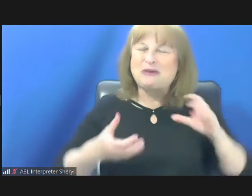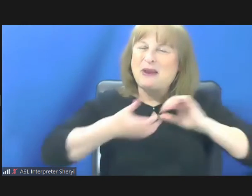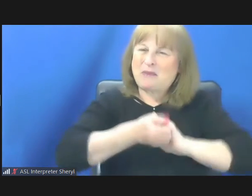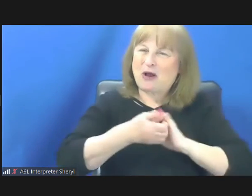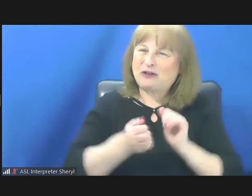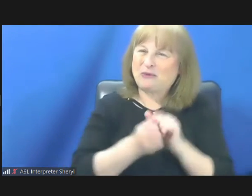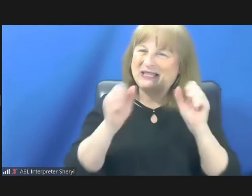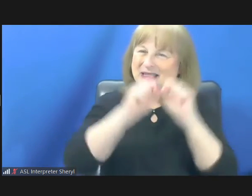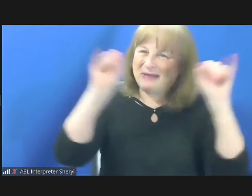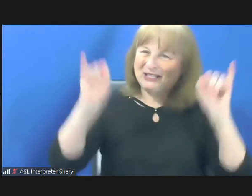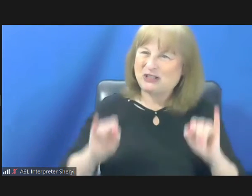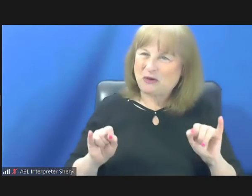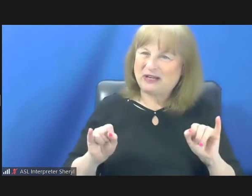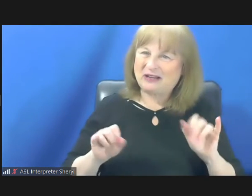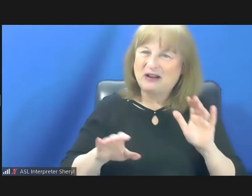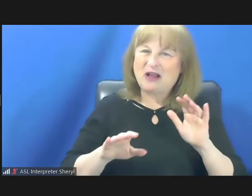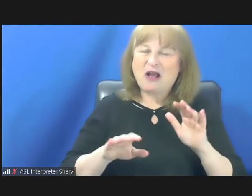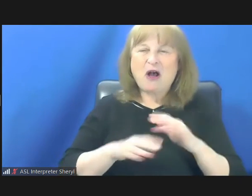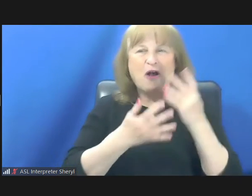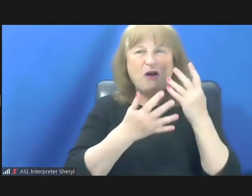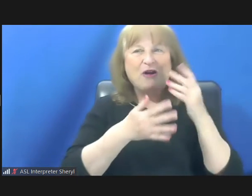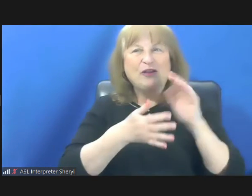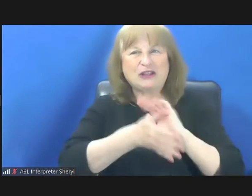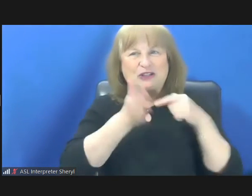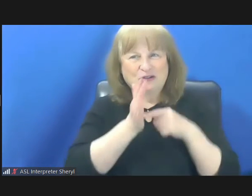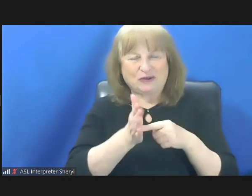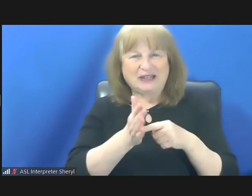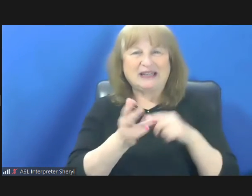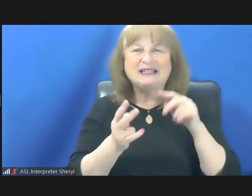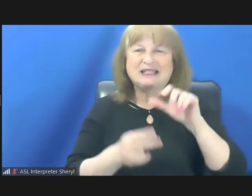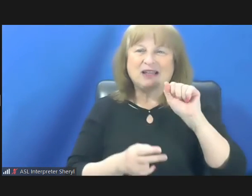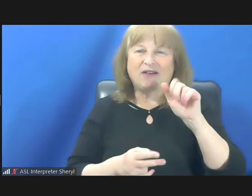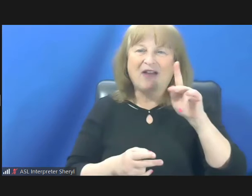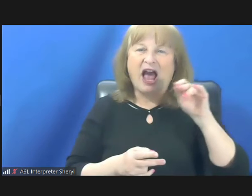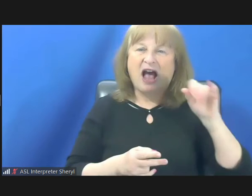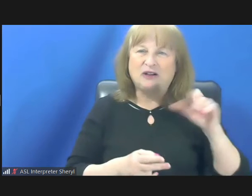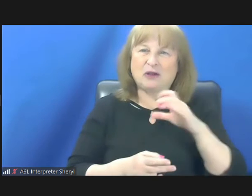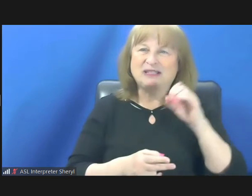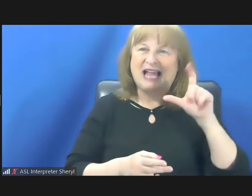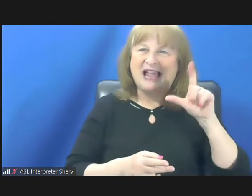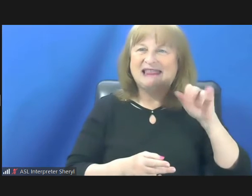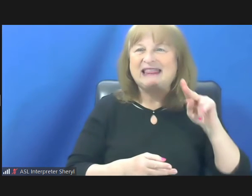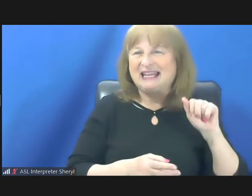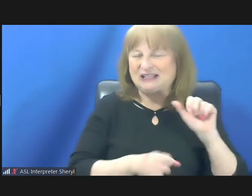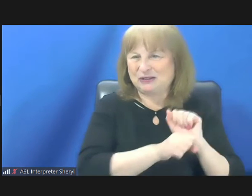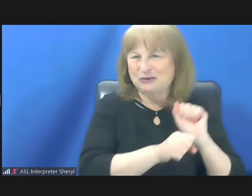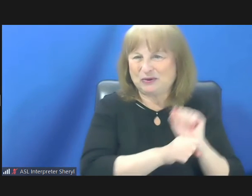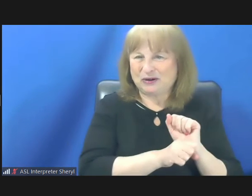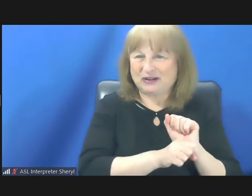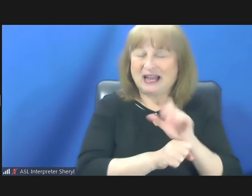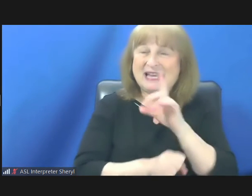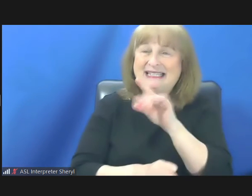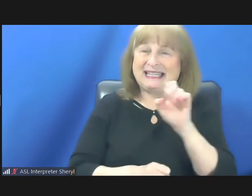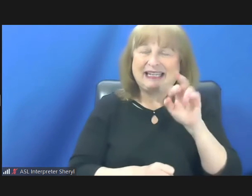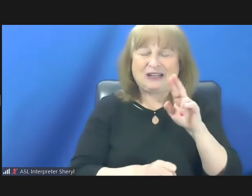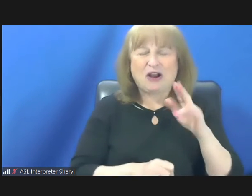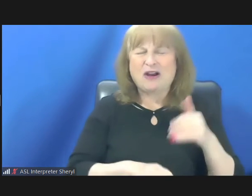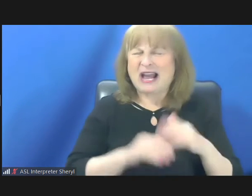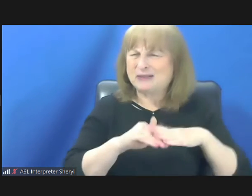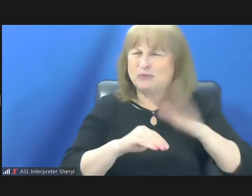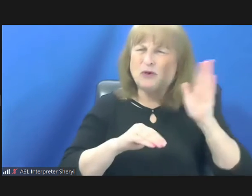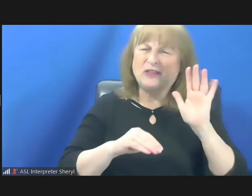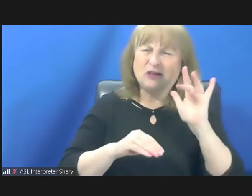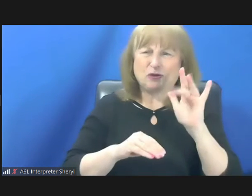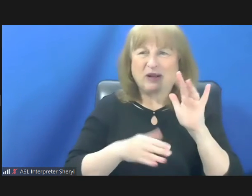the Smithsonian on the screenings of Ákos and Lina's work and today's discussion. DER has upwards of